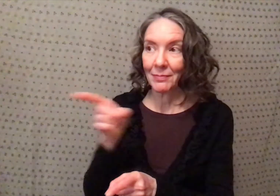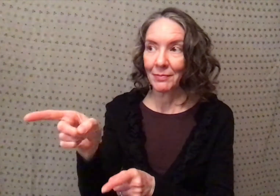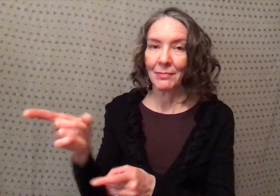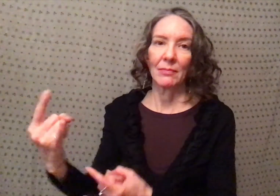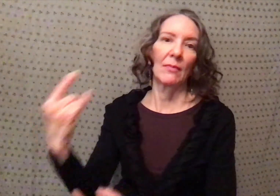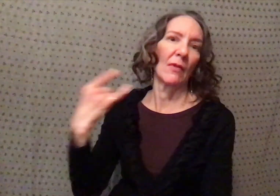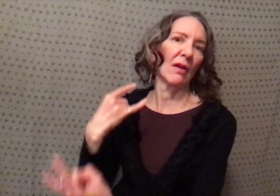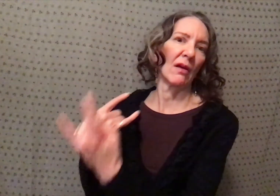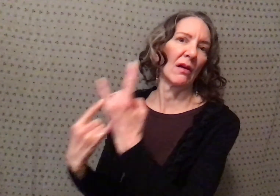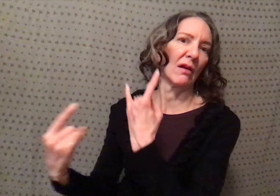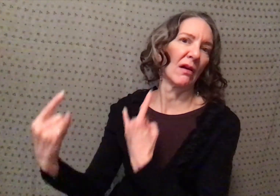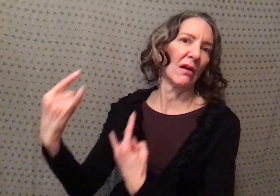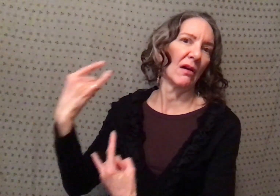My brother is mocking me.